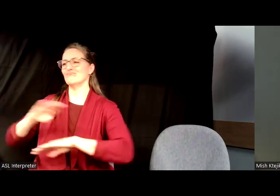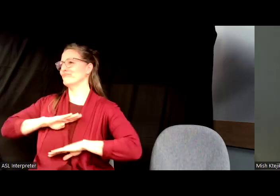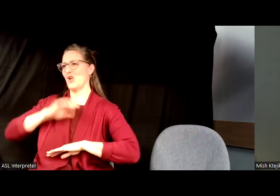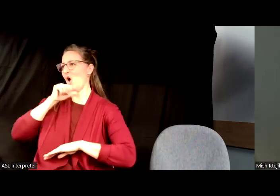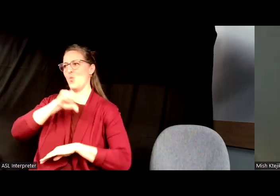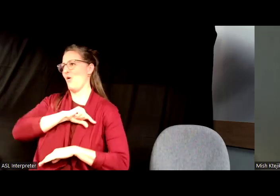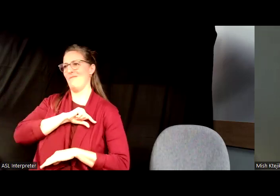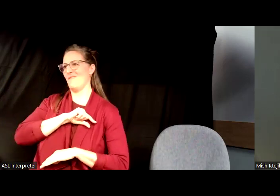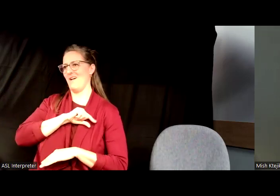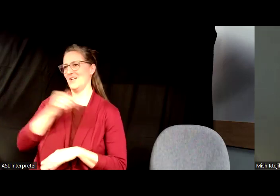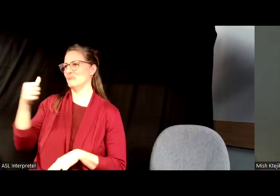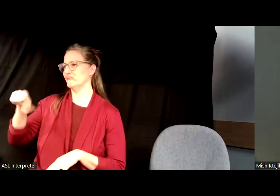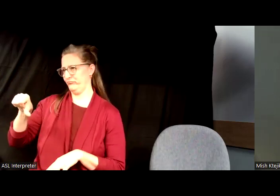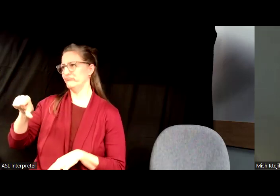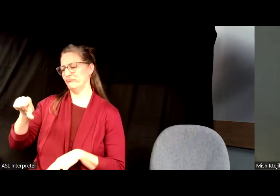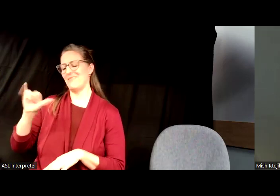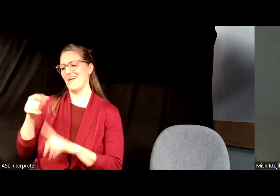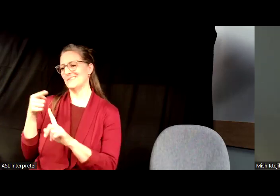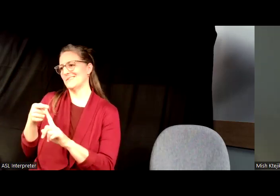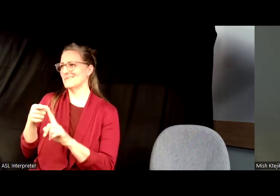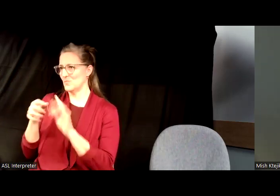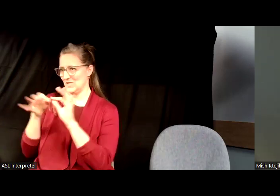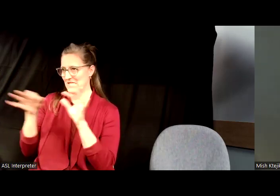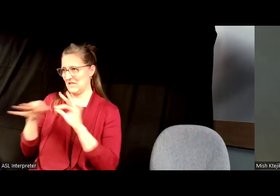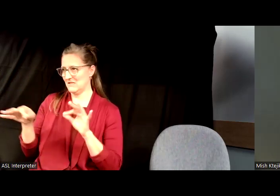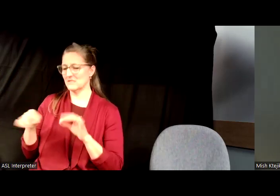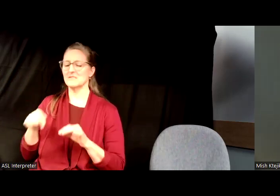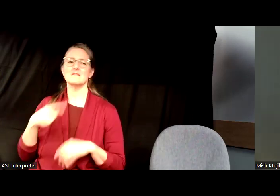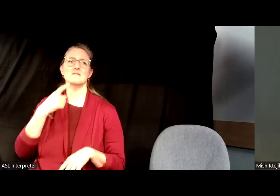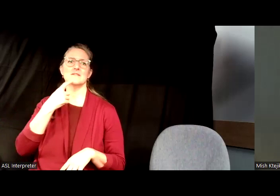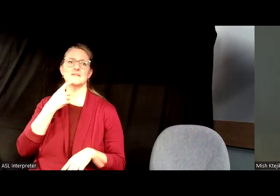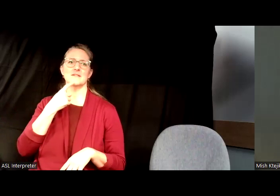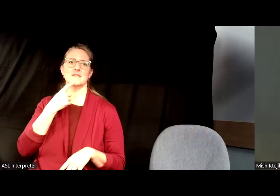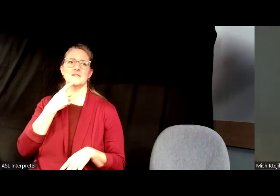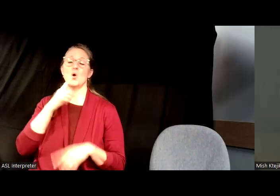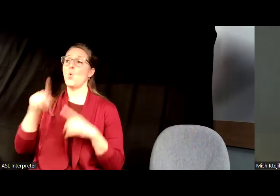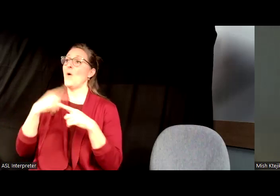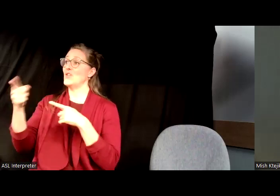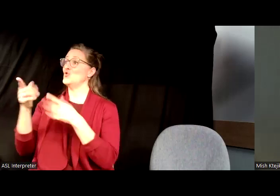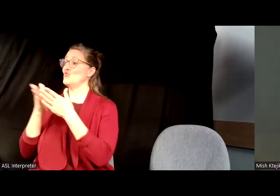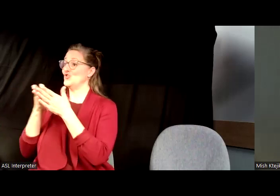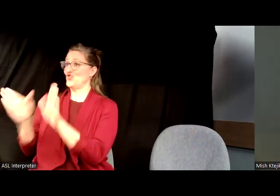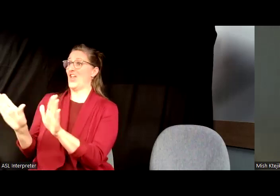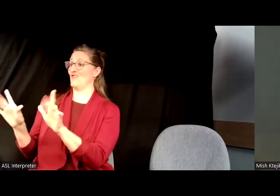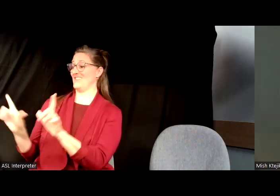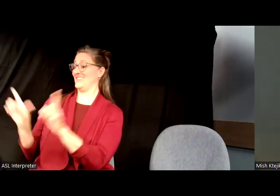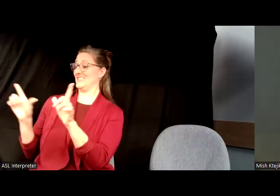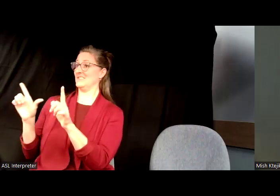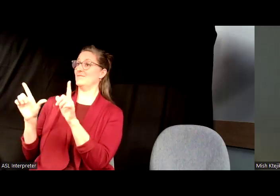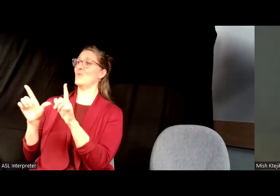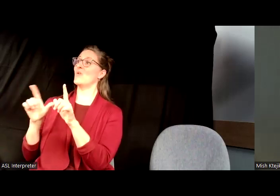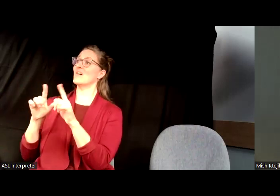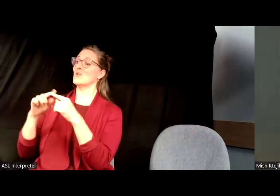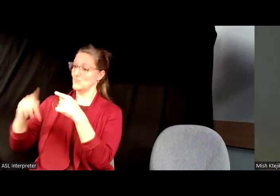That's basically the deal. So this is where, once you're a generalist for 2 renewal cycles, then you